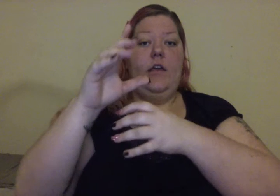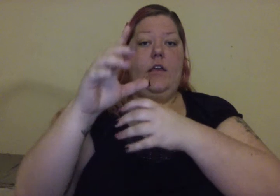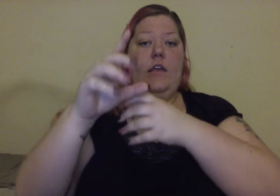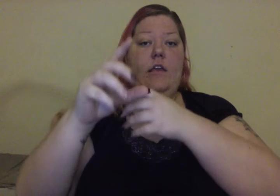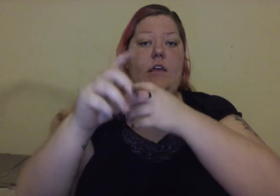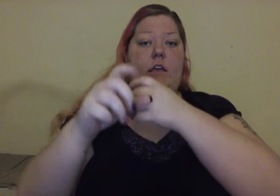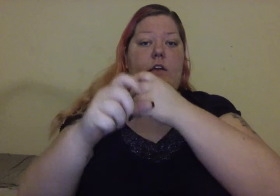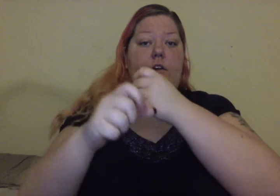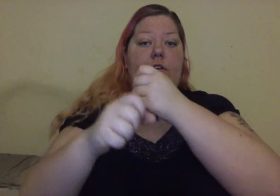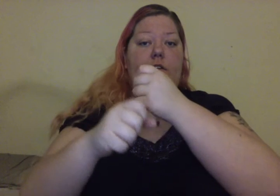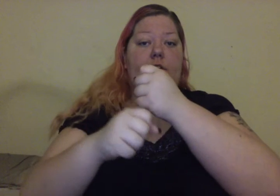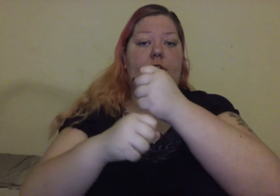year.